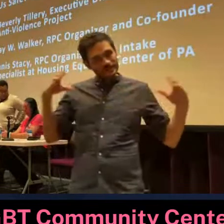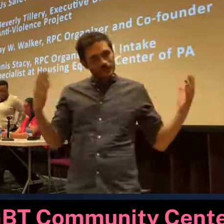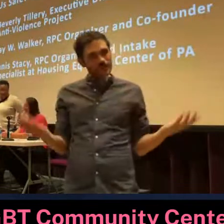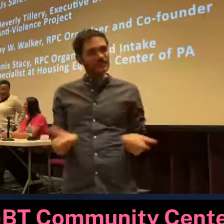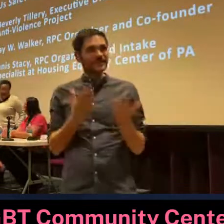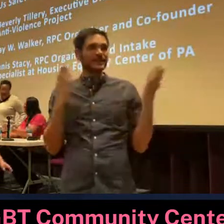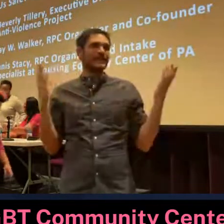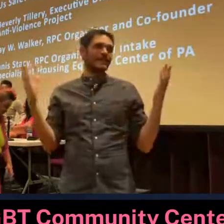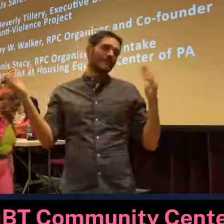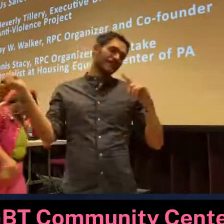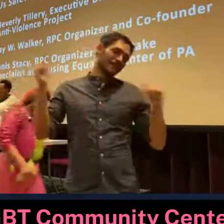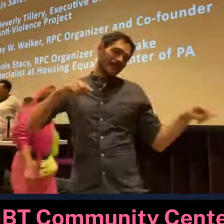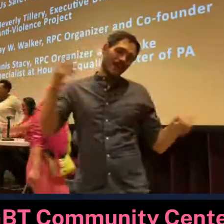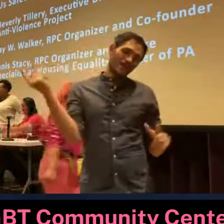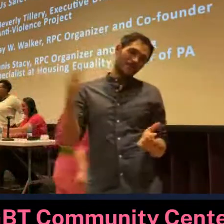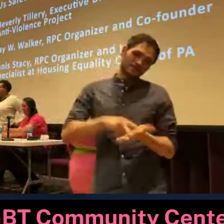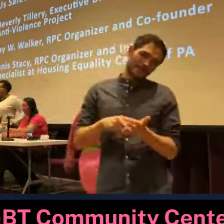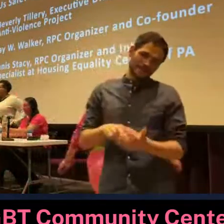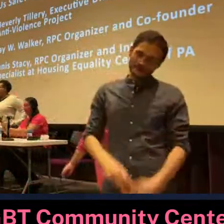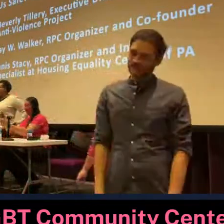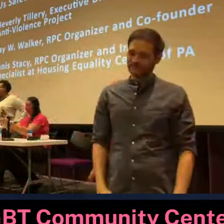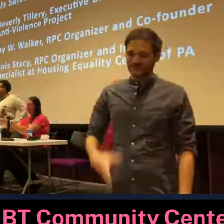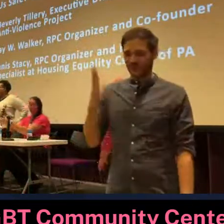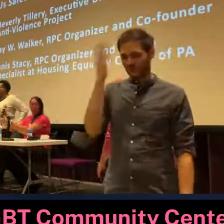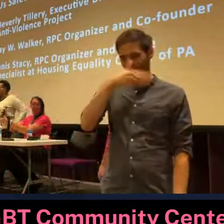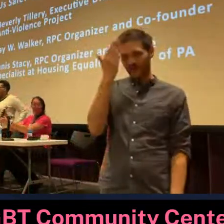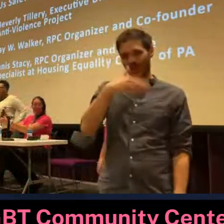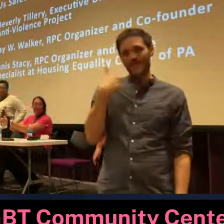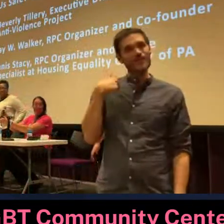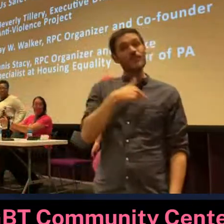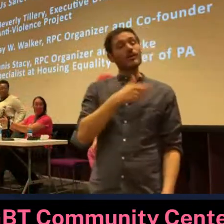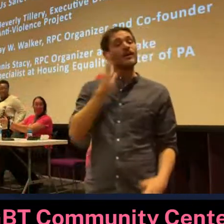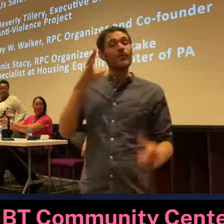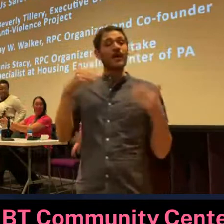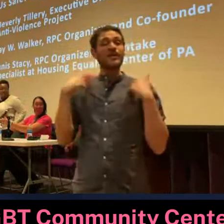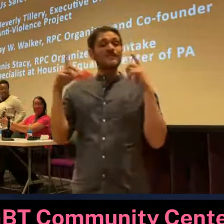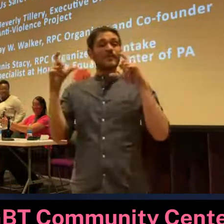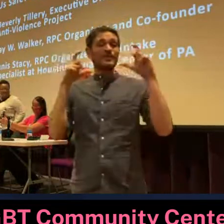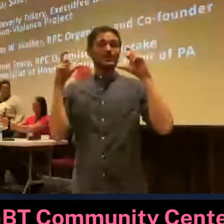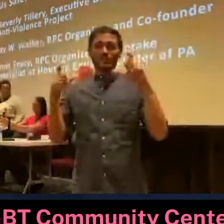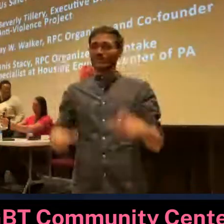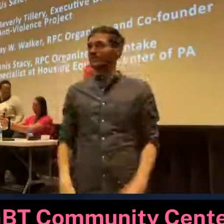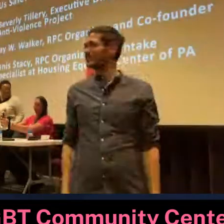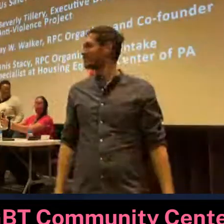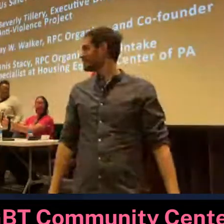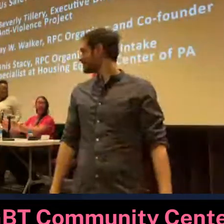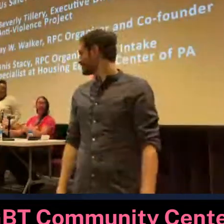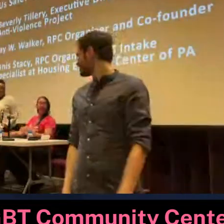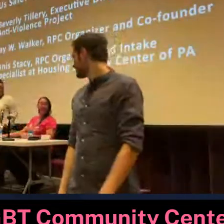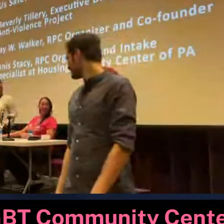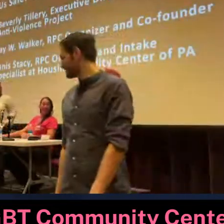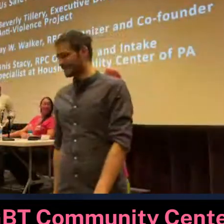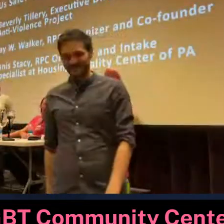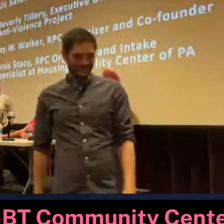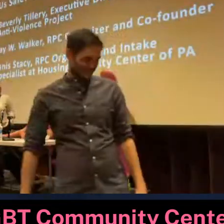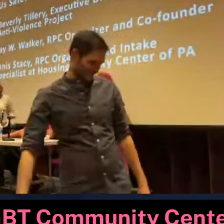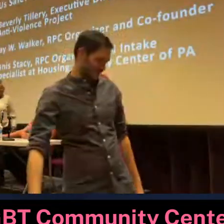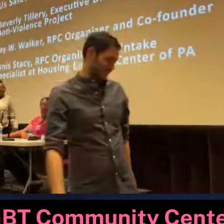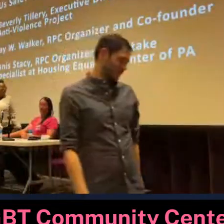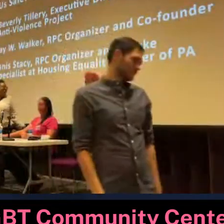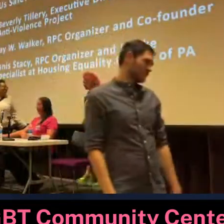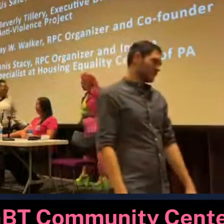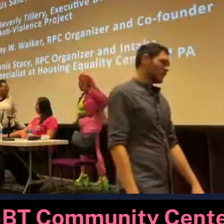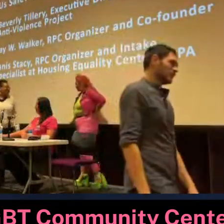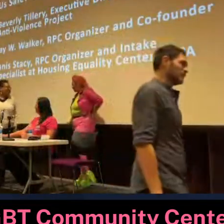here, come on up to the front. We're having Donna Aceto, the Dean of LGBTQIA2S